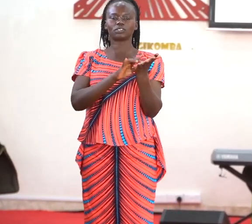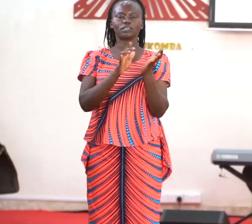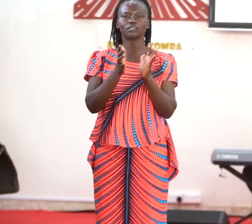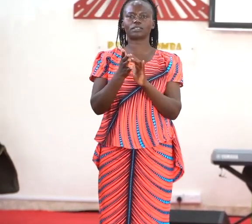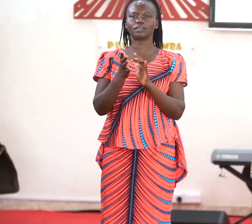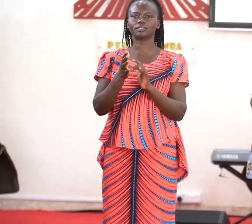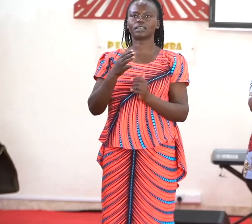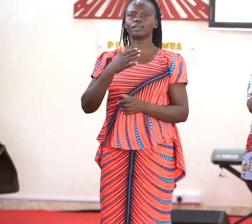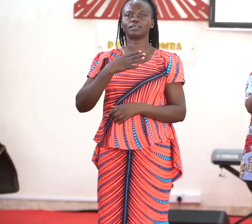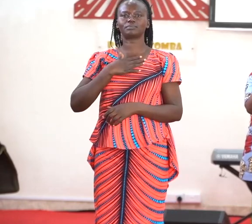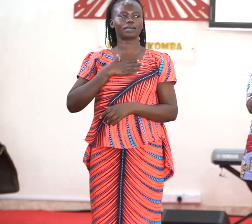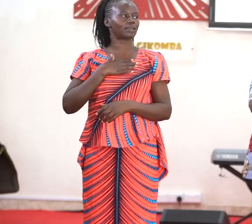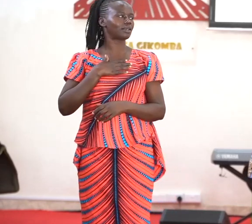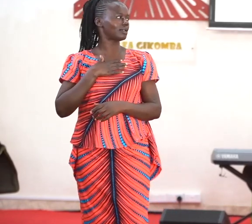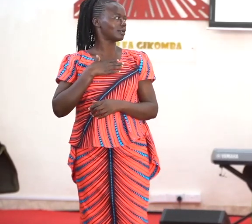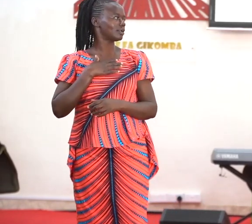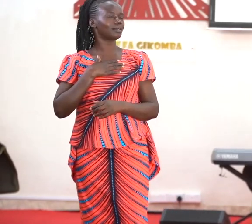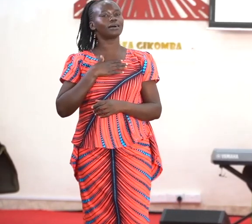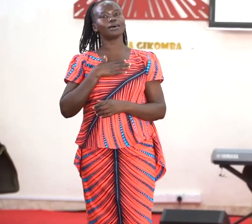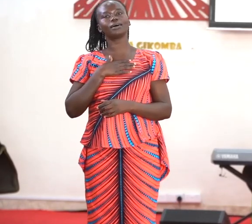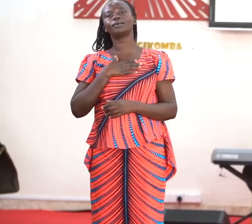assurance, Jesus is